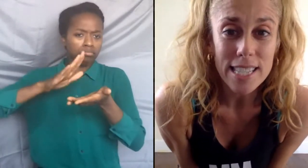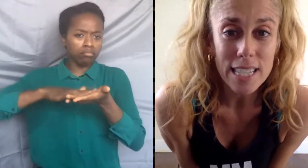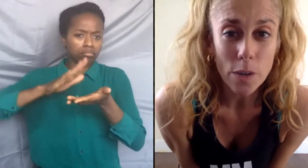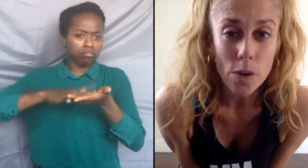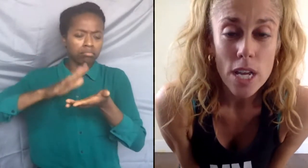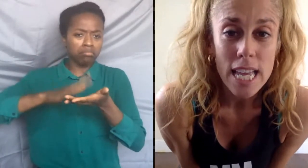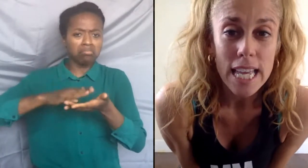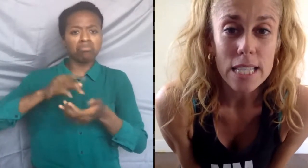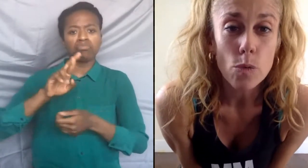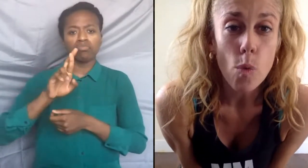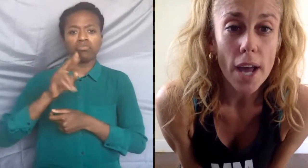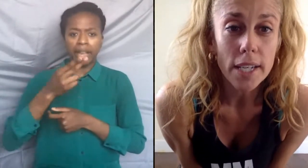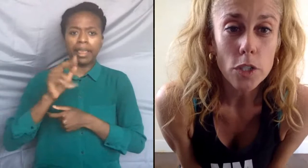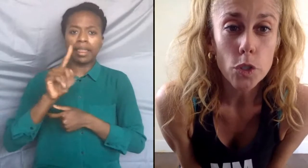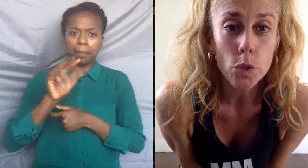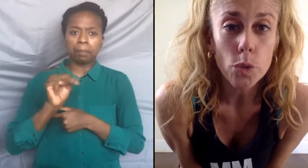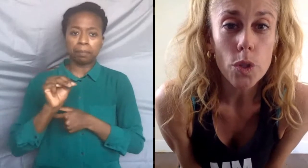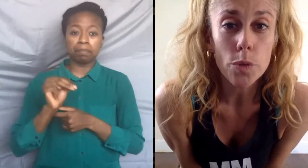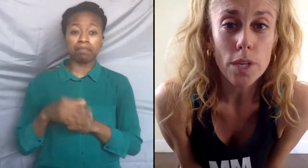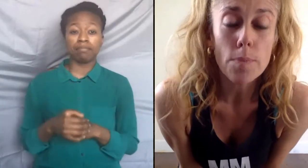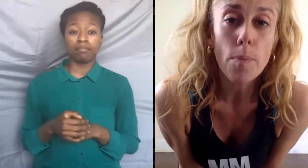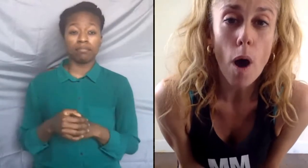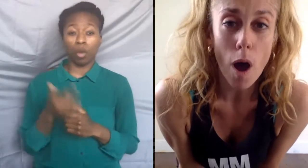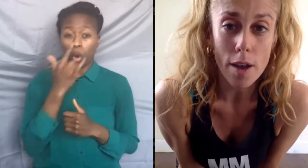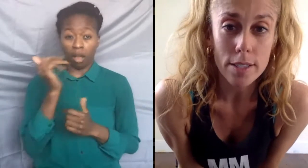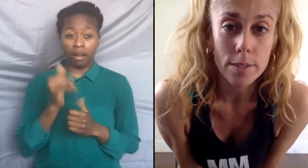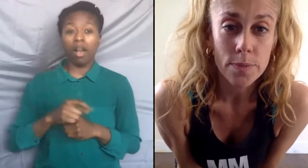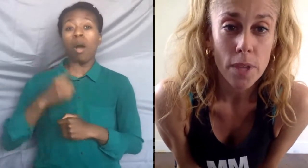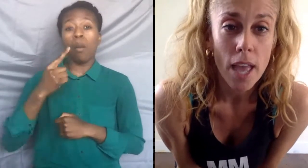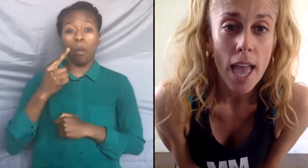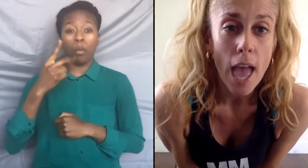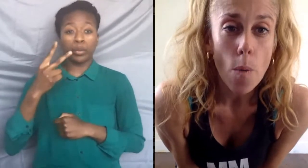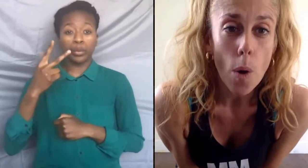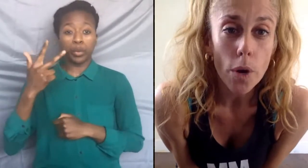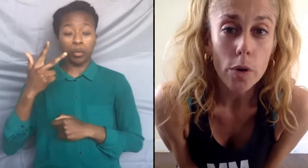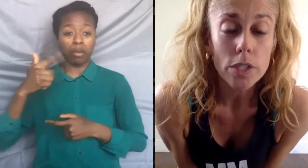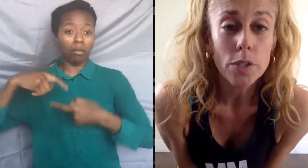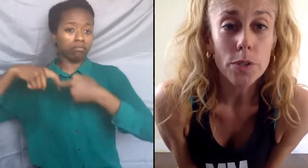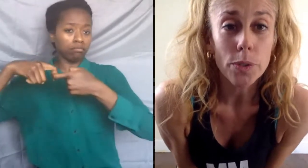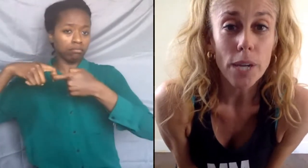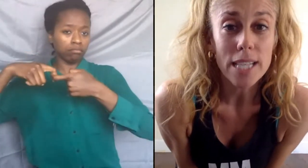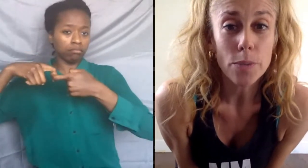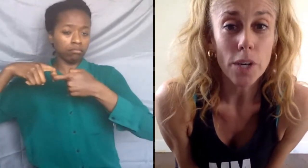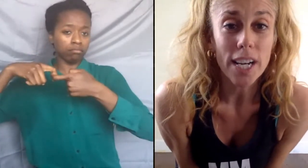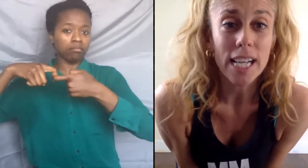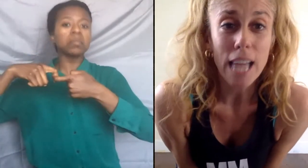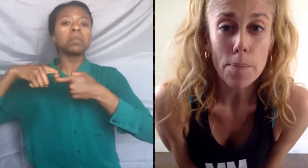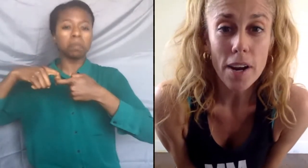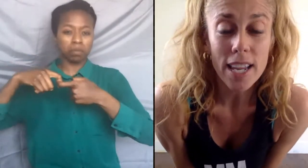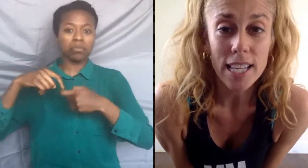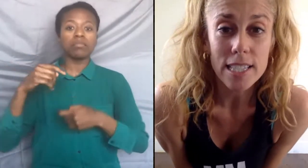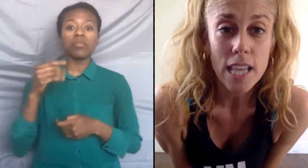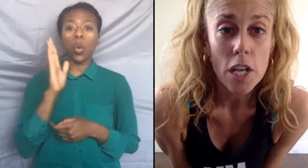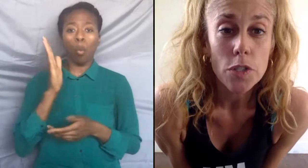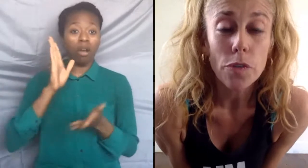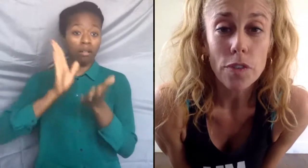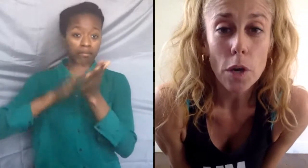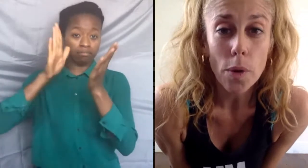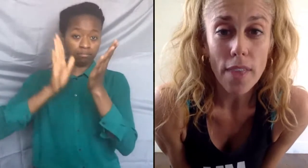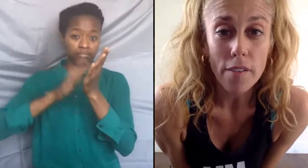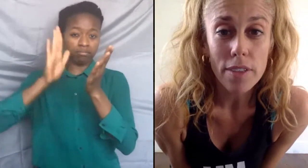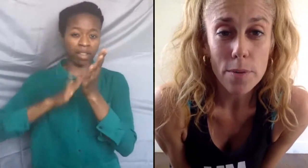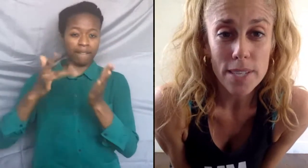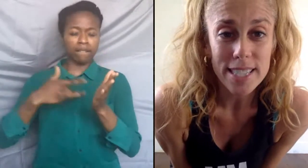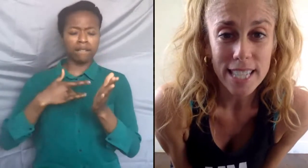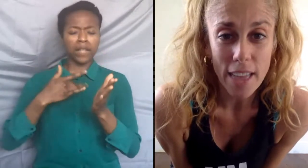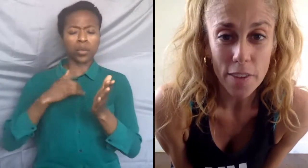for casino is 1, 2, 3, pause. And what we're going to do is we're going to clap our hands to feel